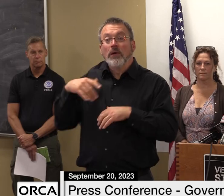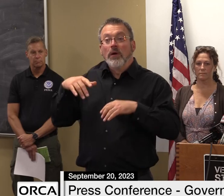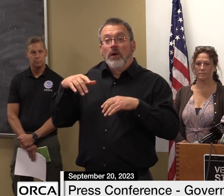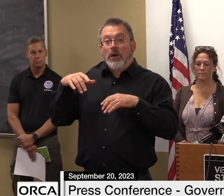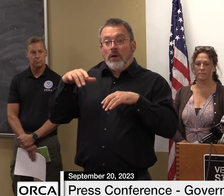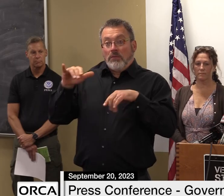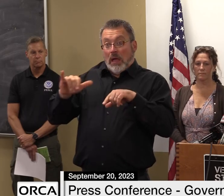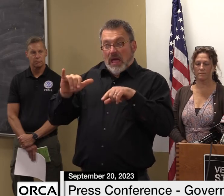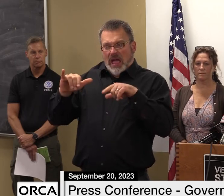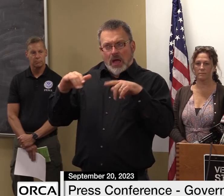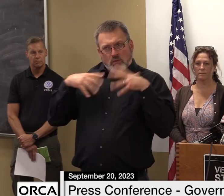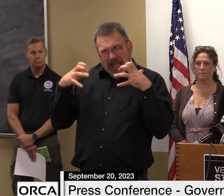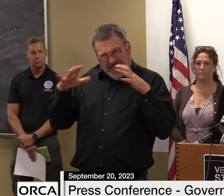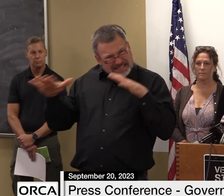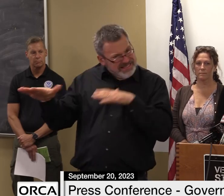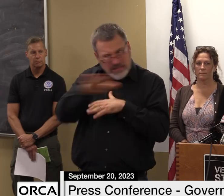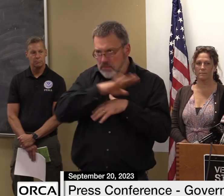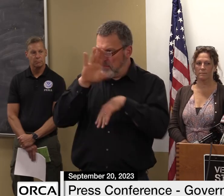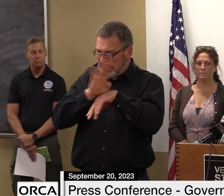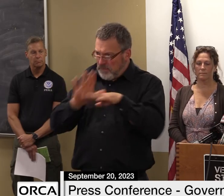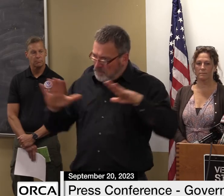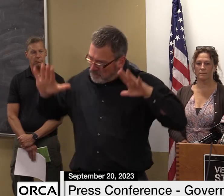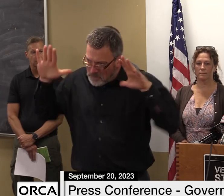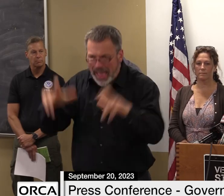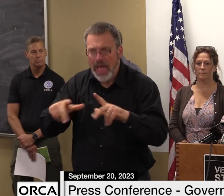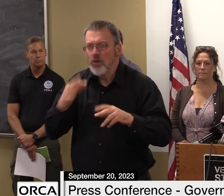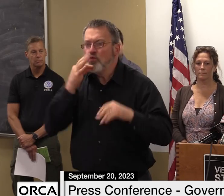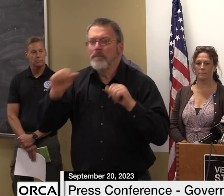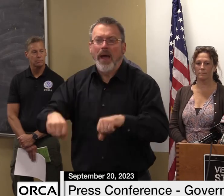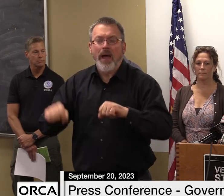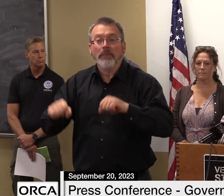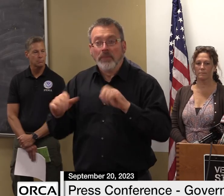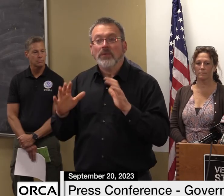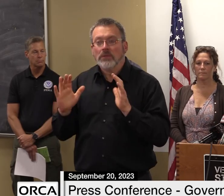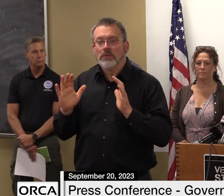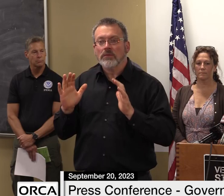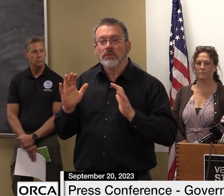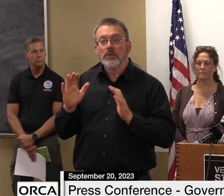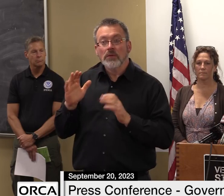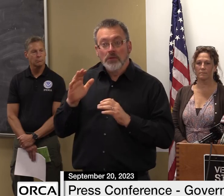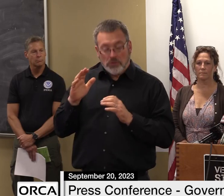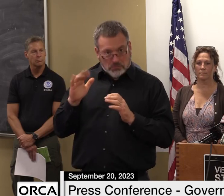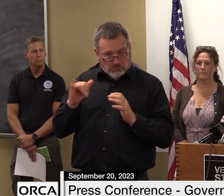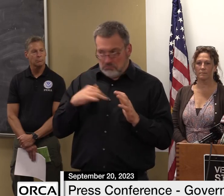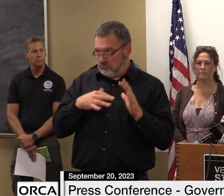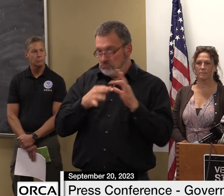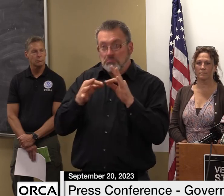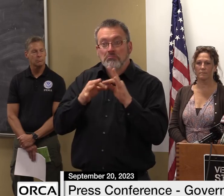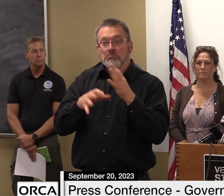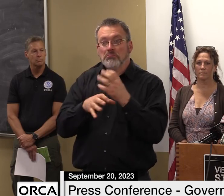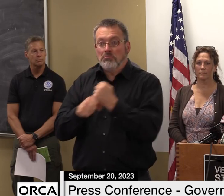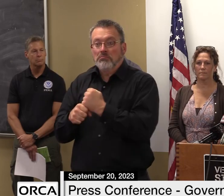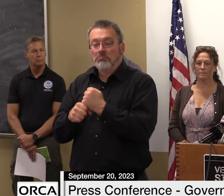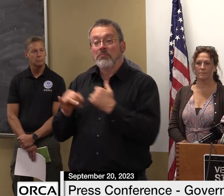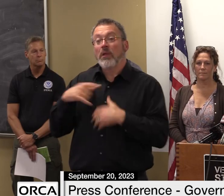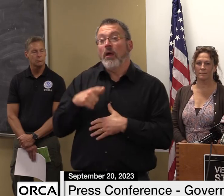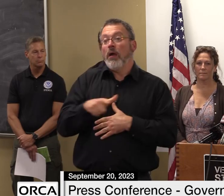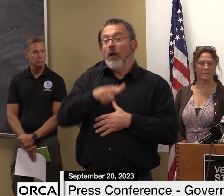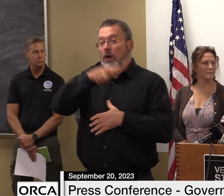now, the governor introduced the members of the business community. I'm going to pass this now over to Erica Hayes from